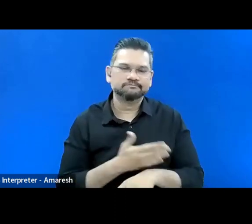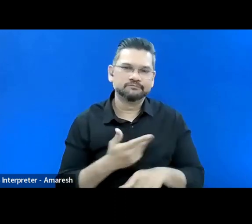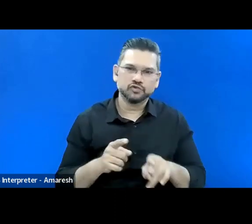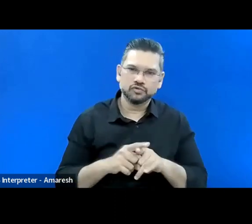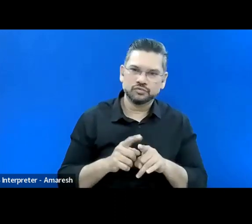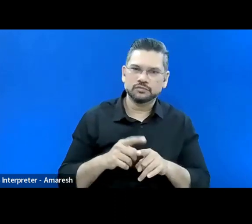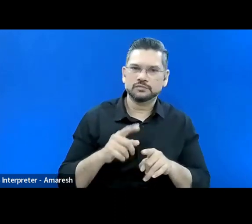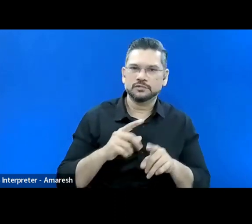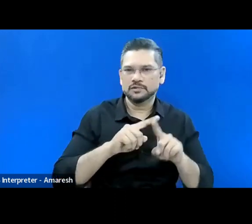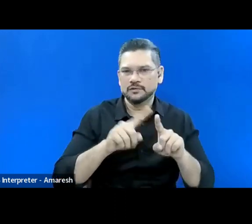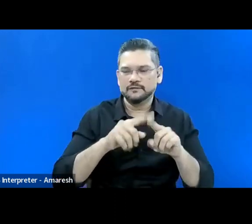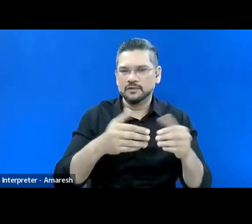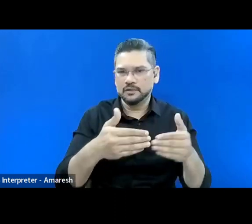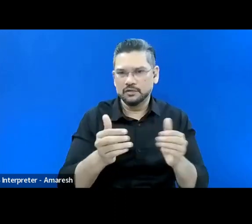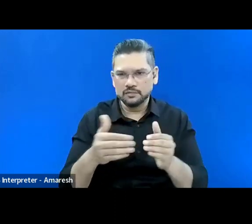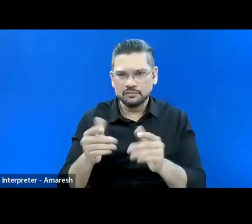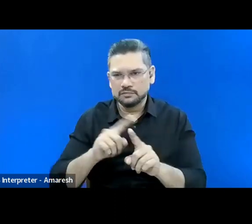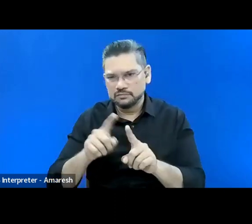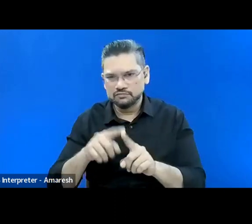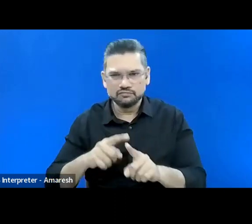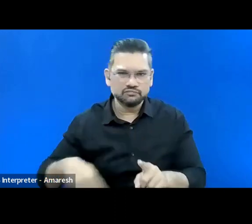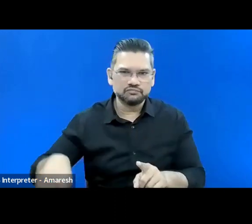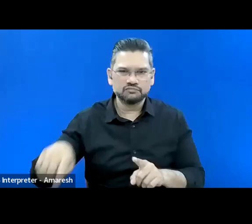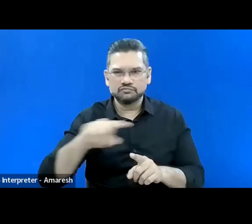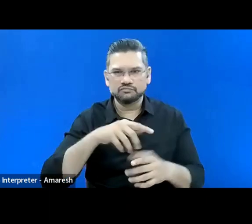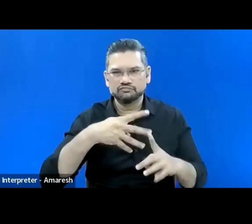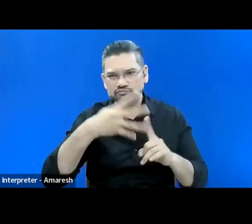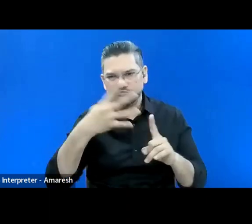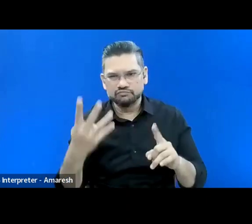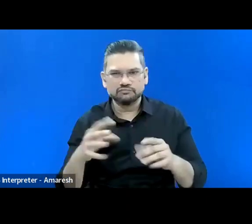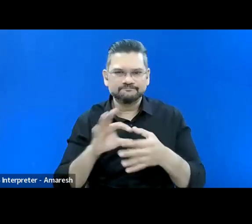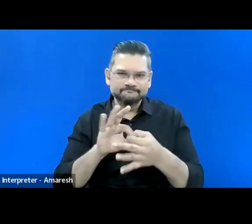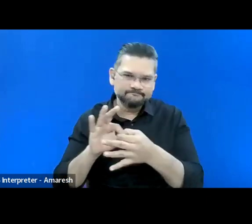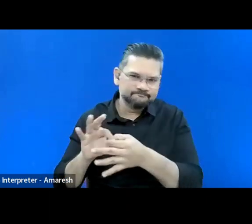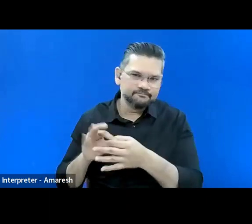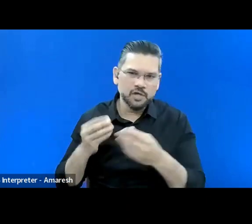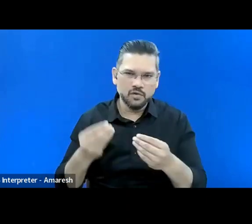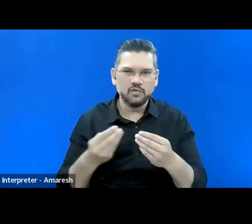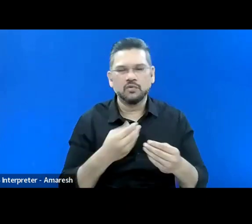communities like us from the LGBTI community,